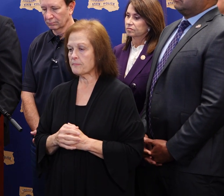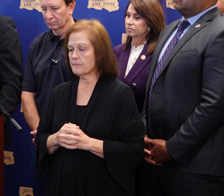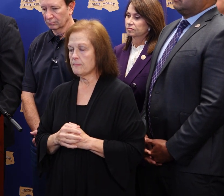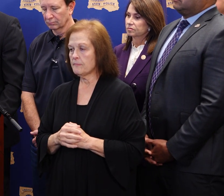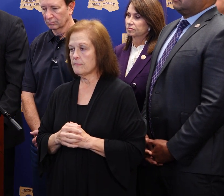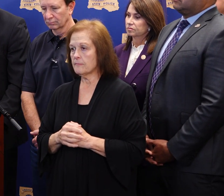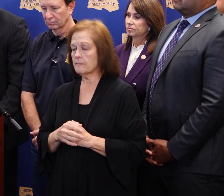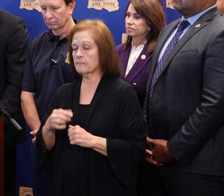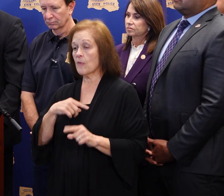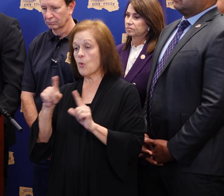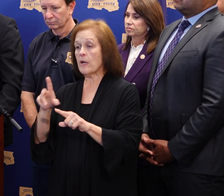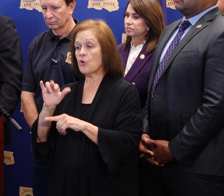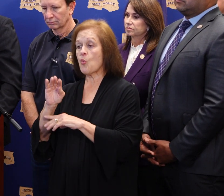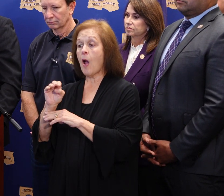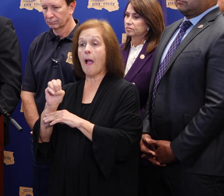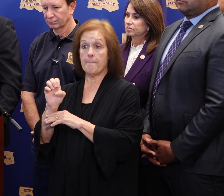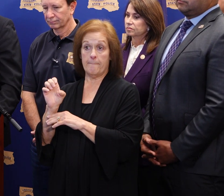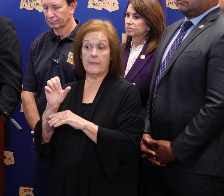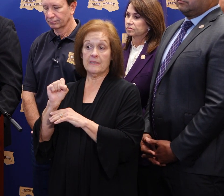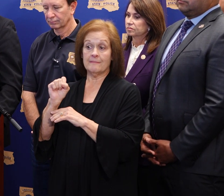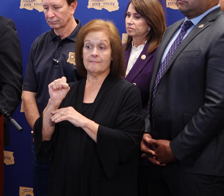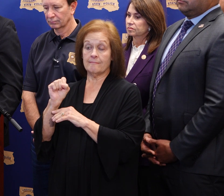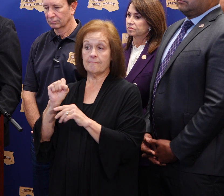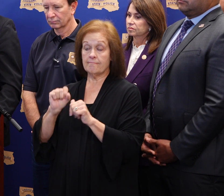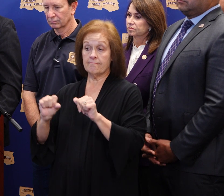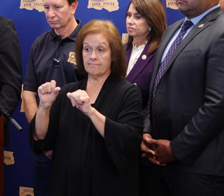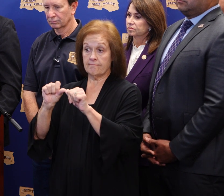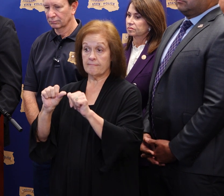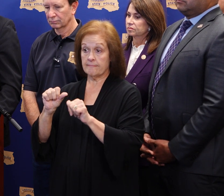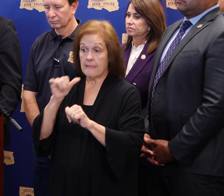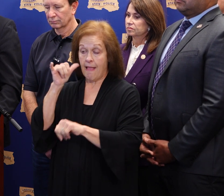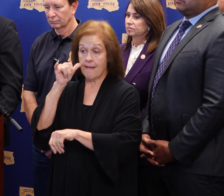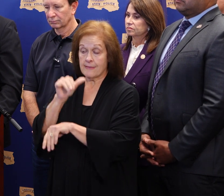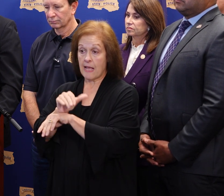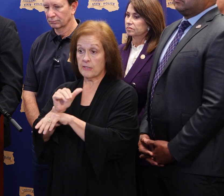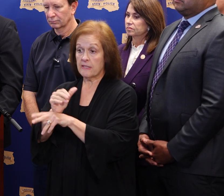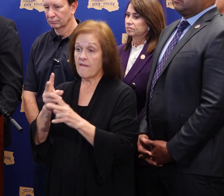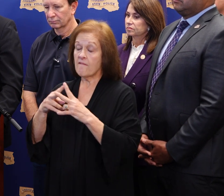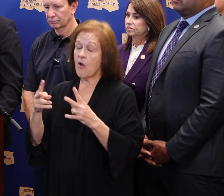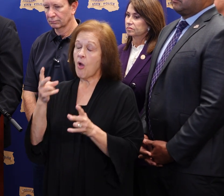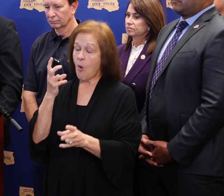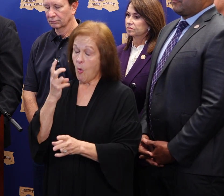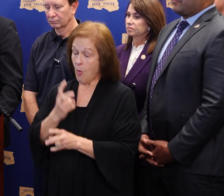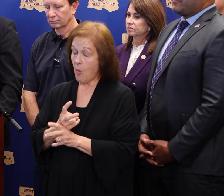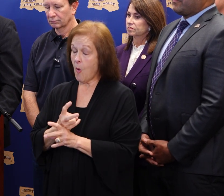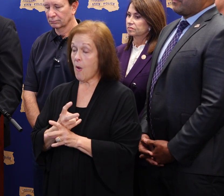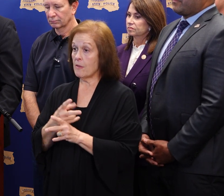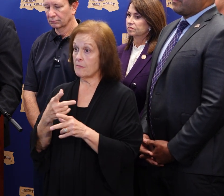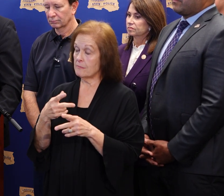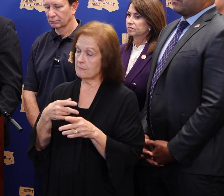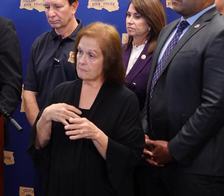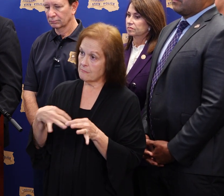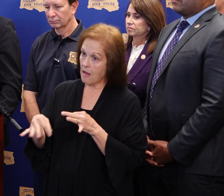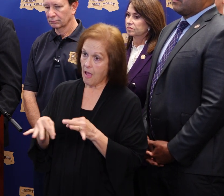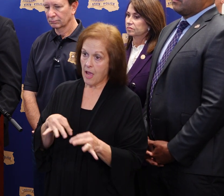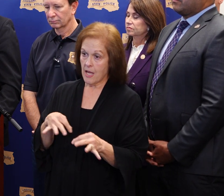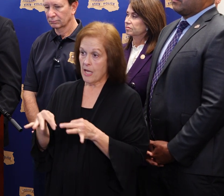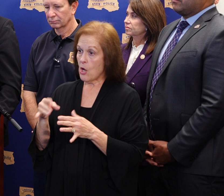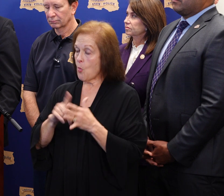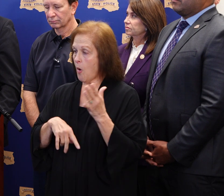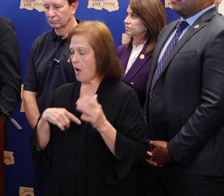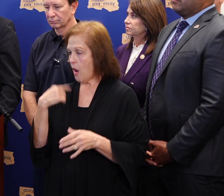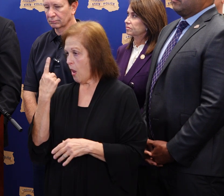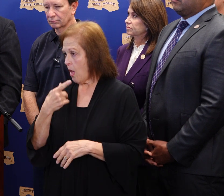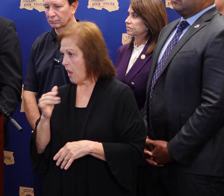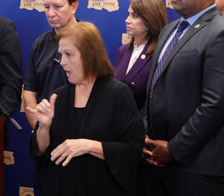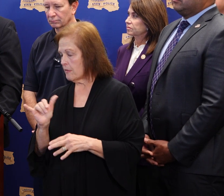I went down to the crime scene last night. It is very hard to put into words what it looked like